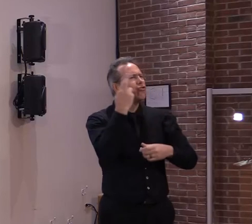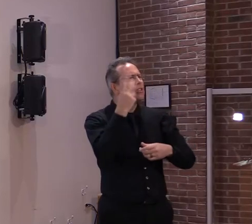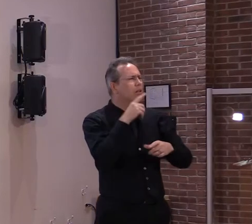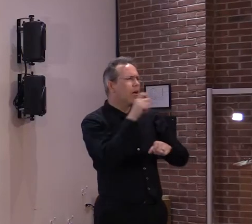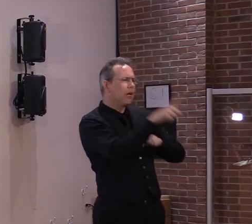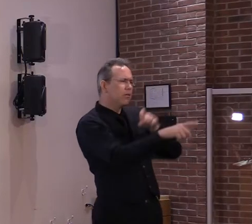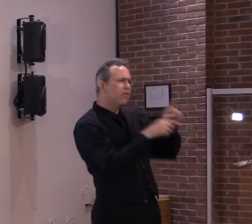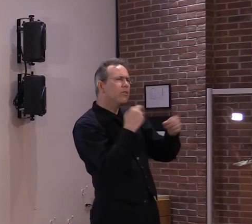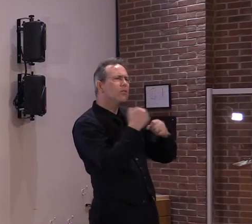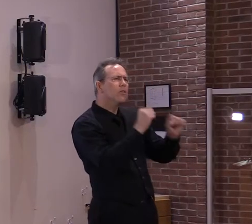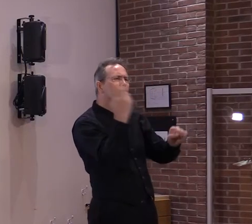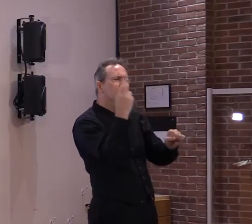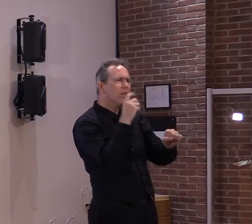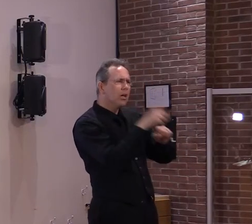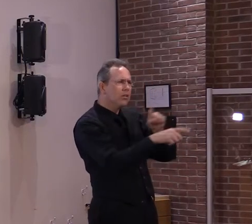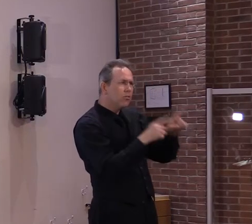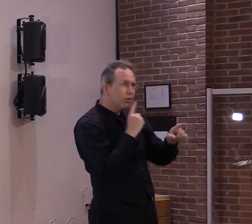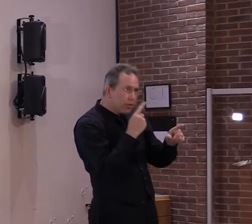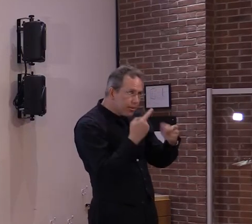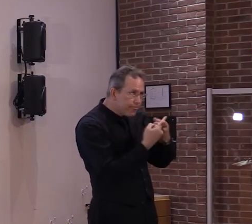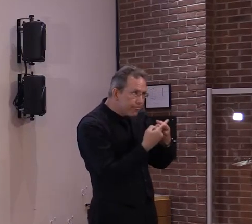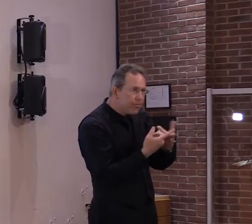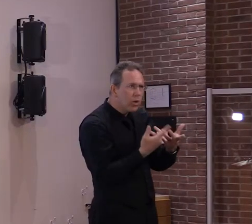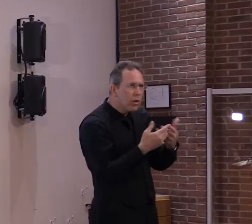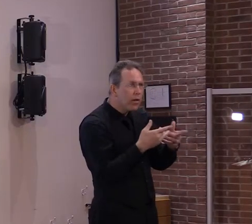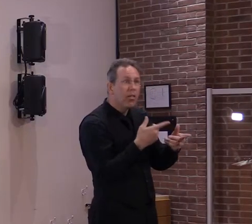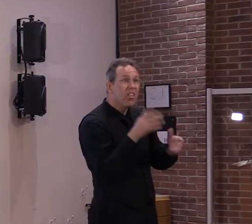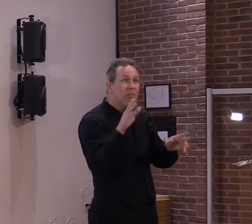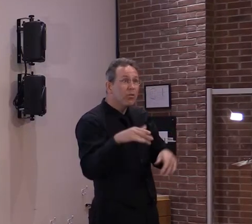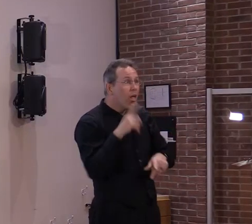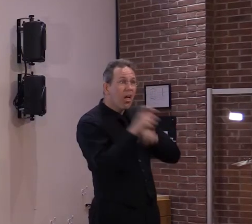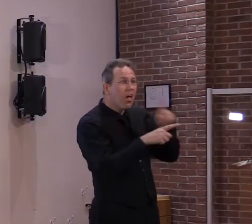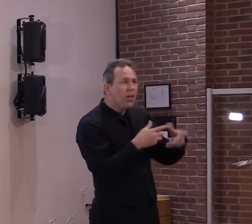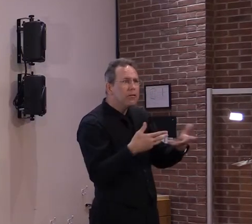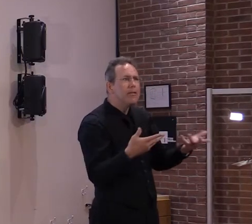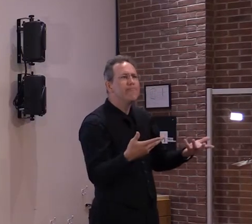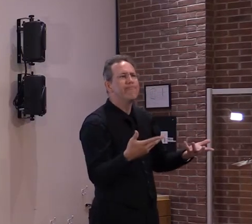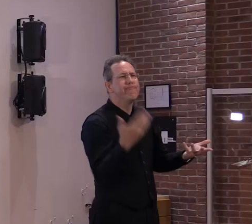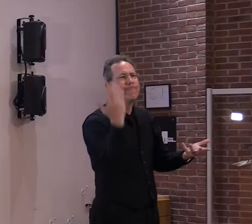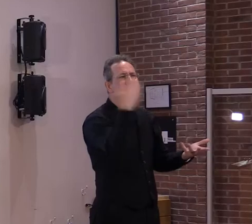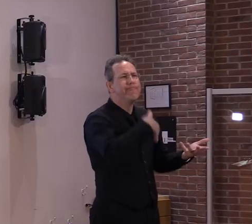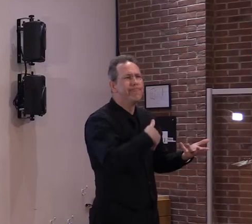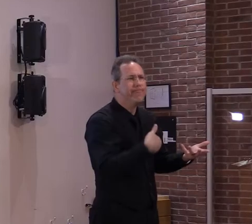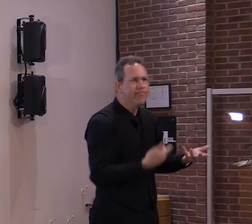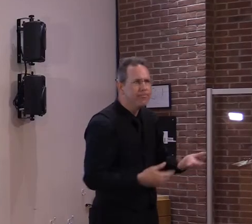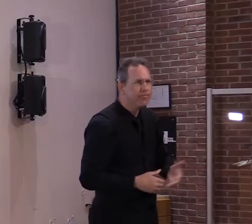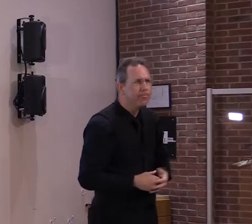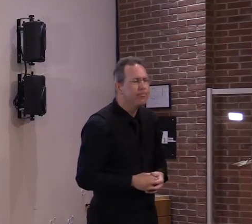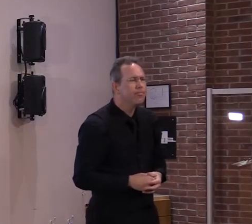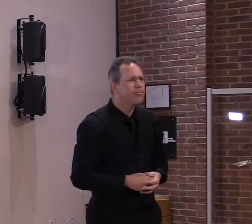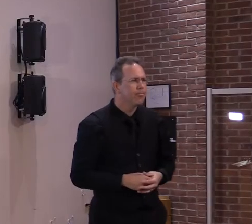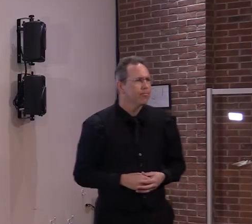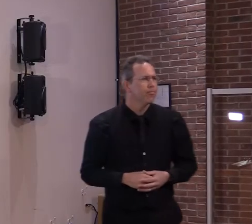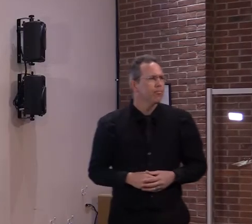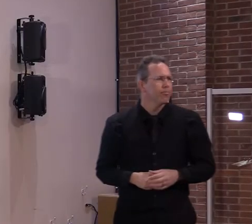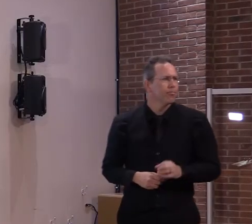system, you can work around that to some extent. Yeah, for sure. Thank you.